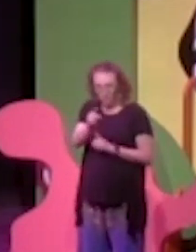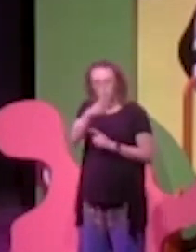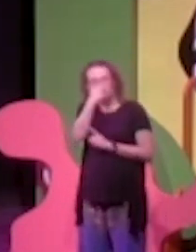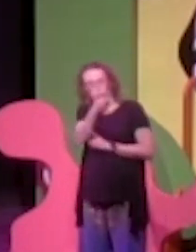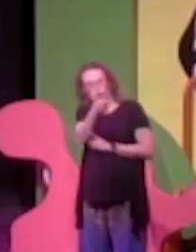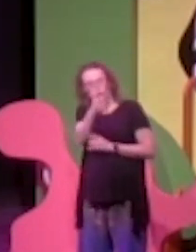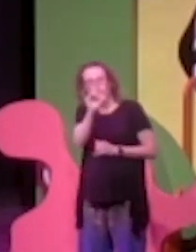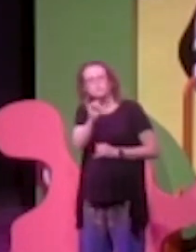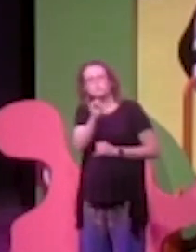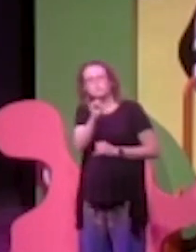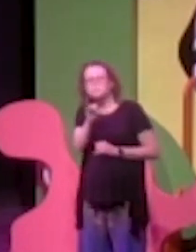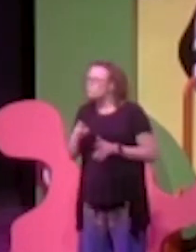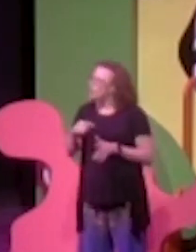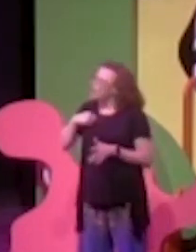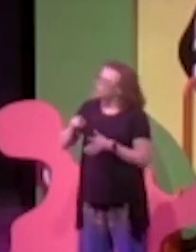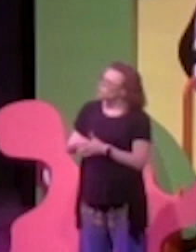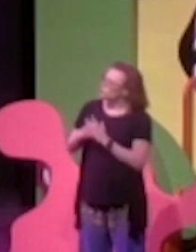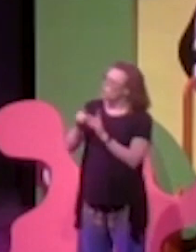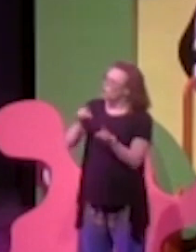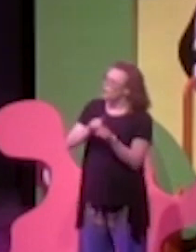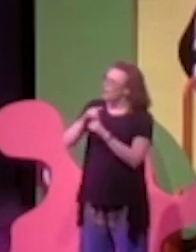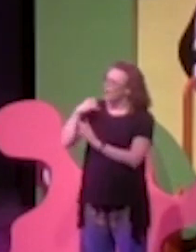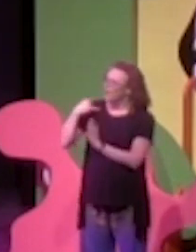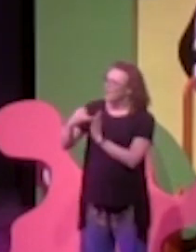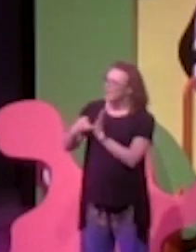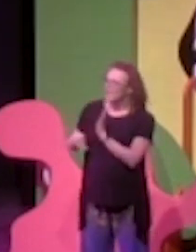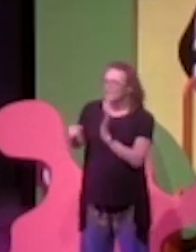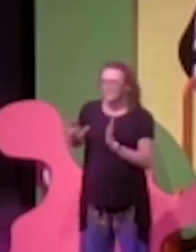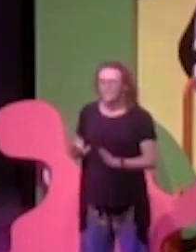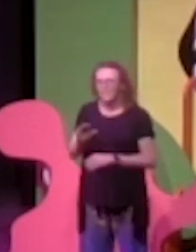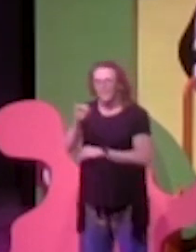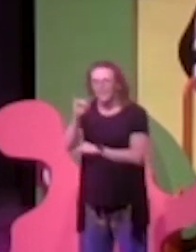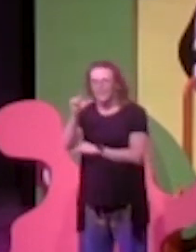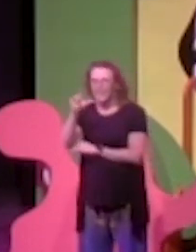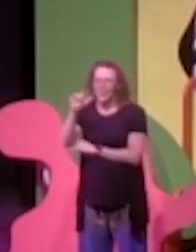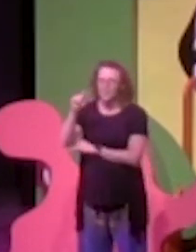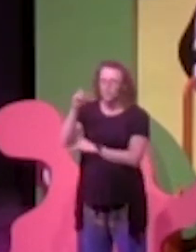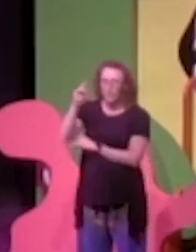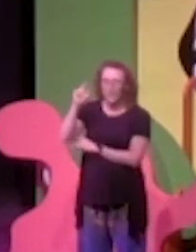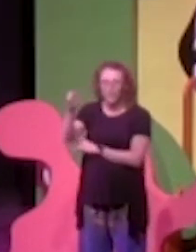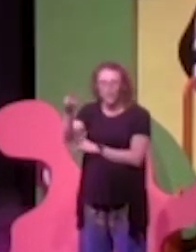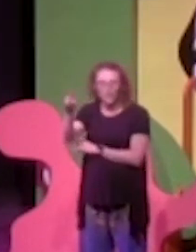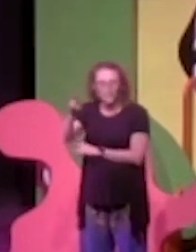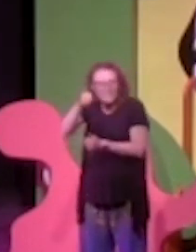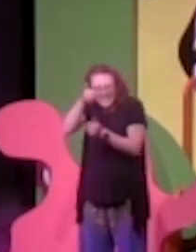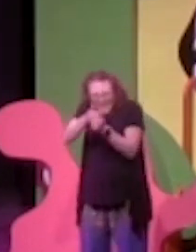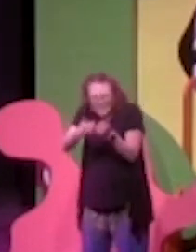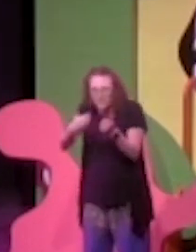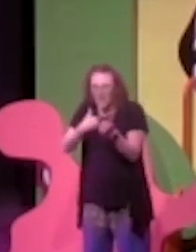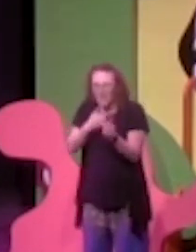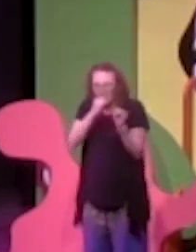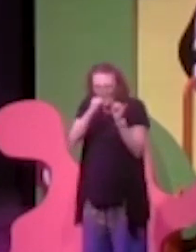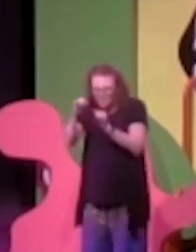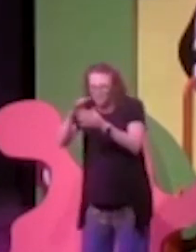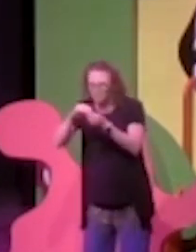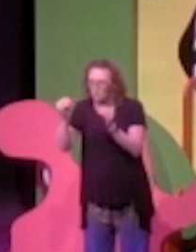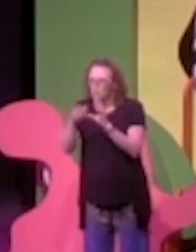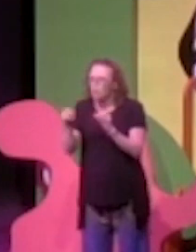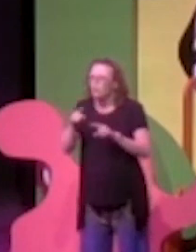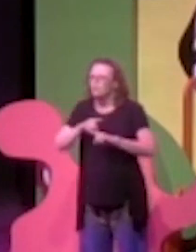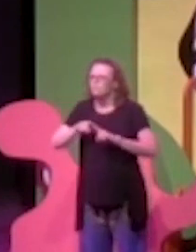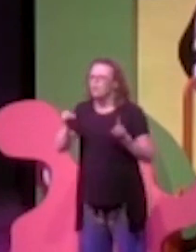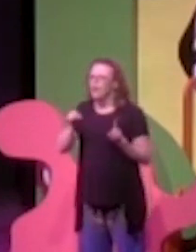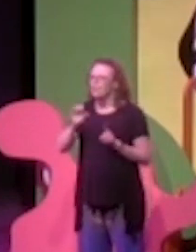really started as an illustrator, and drawing, and then I got into storyboarding, and did every single one of them had a story. But when I see creative